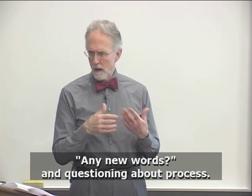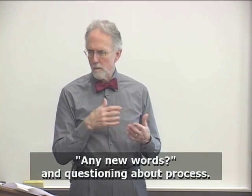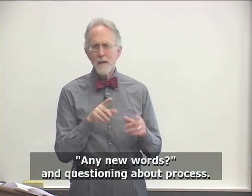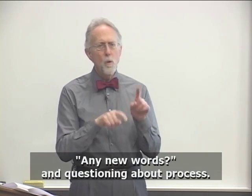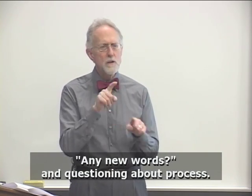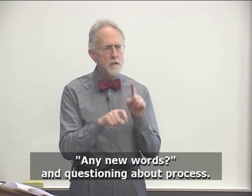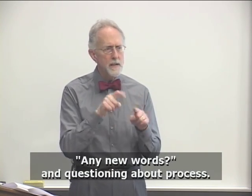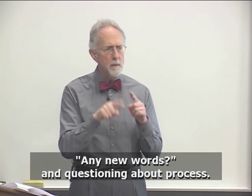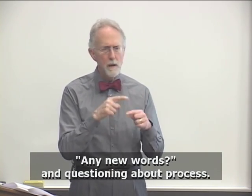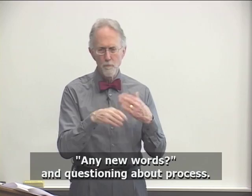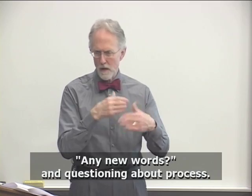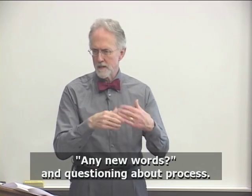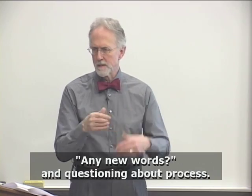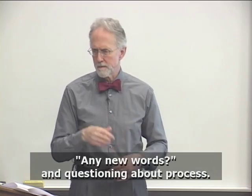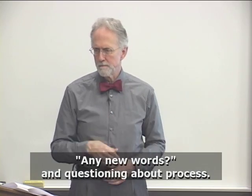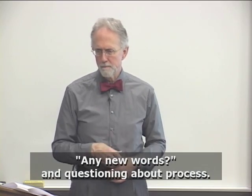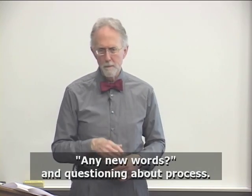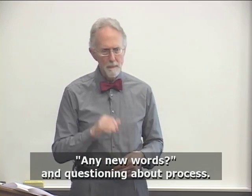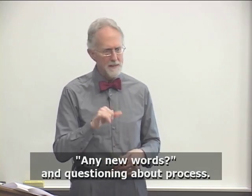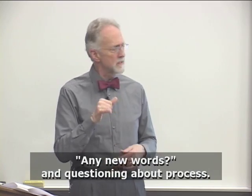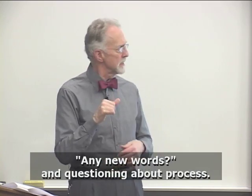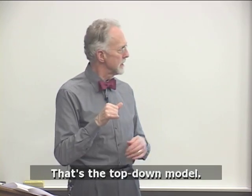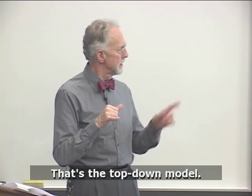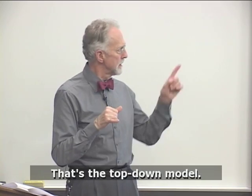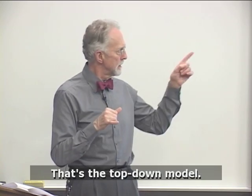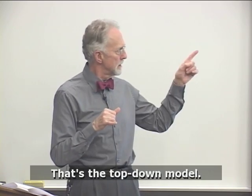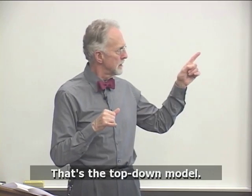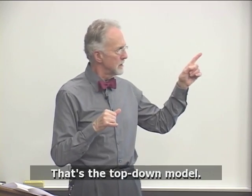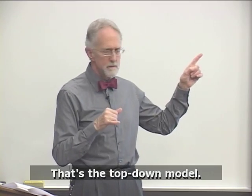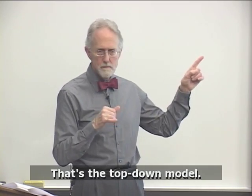And questioning about process. That's the